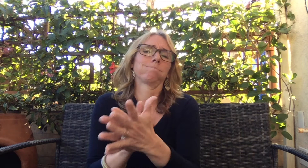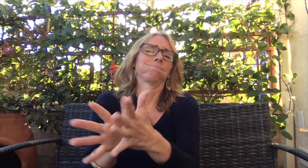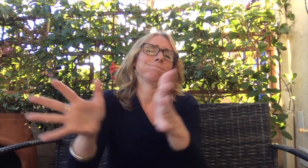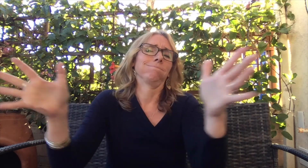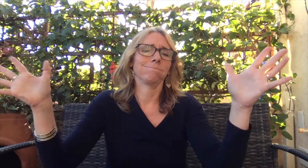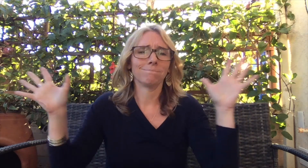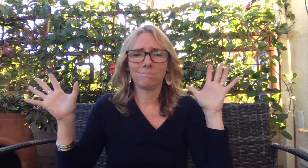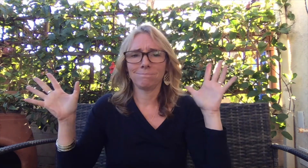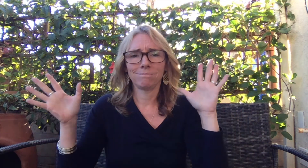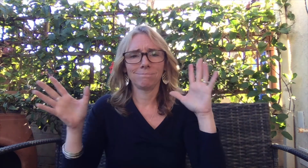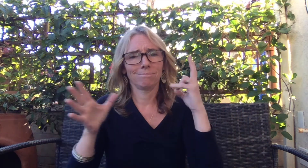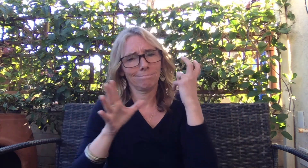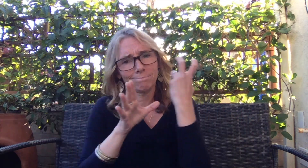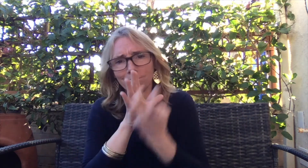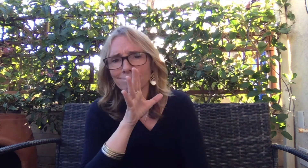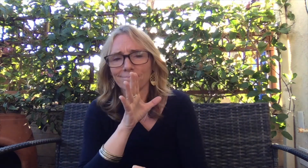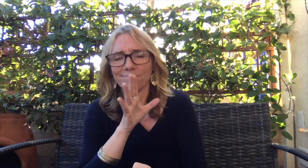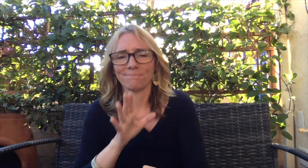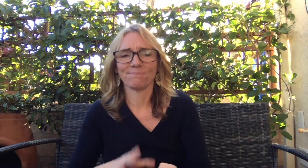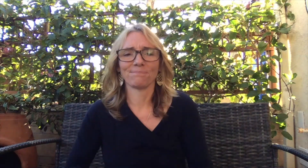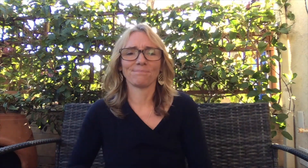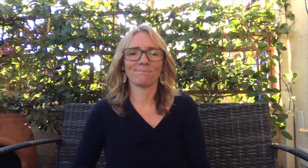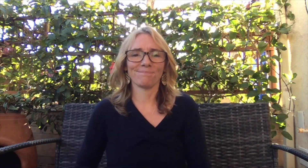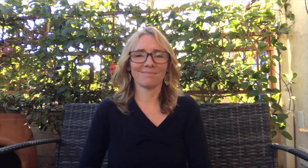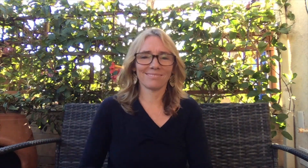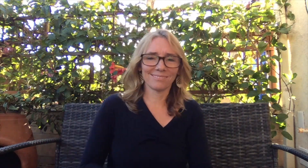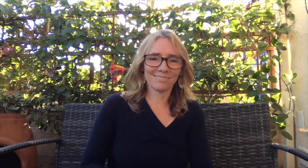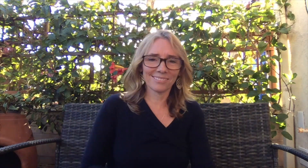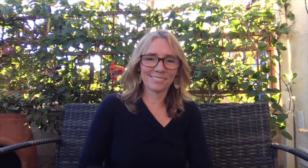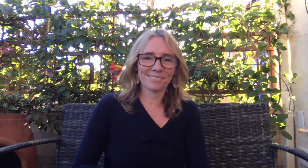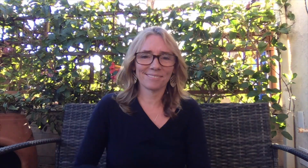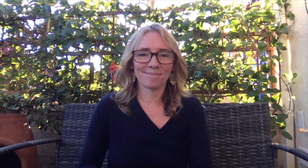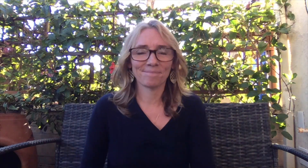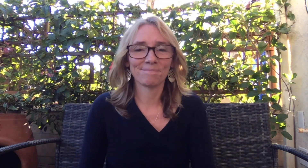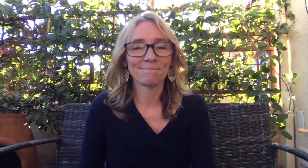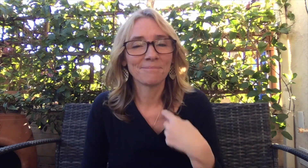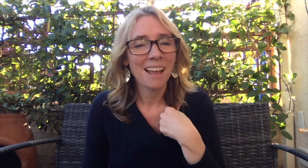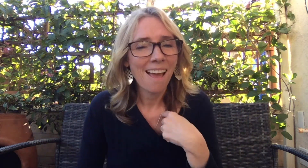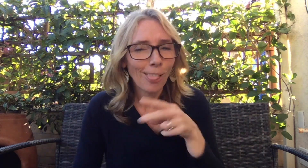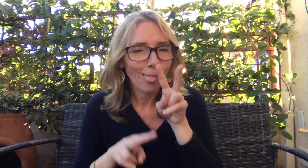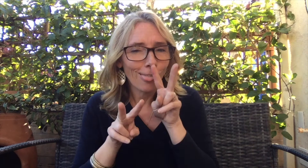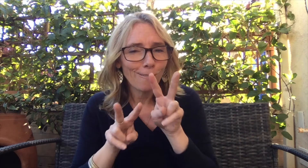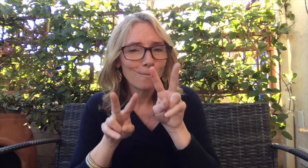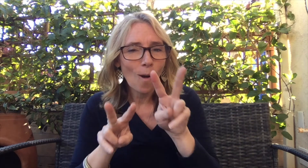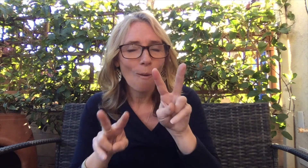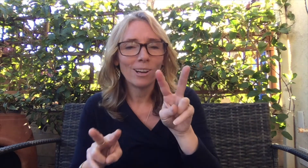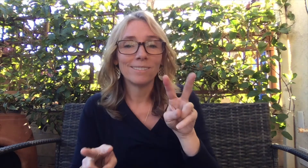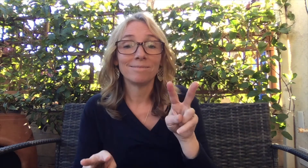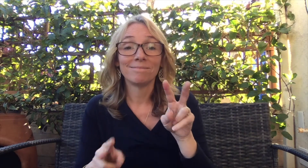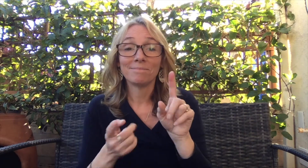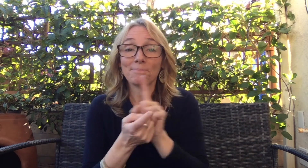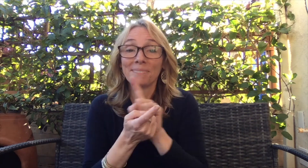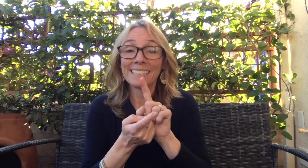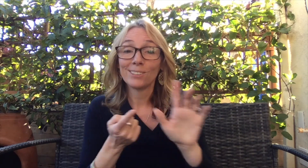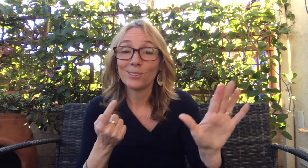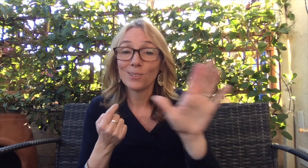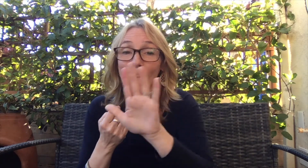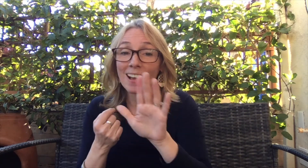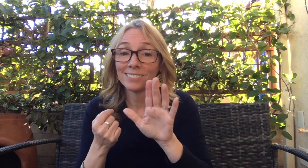the world is just so vast for that child, and they just dive right in. I look forward